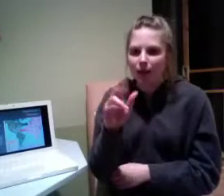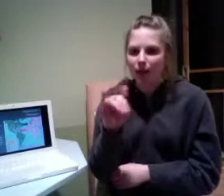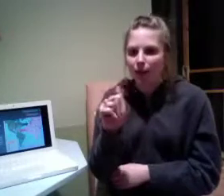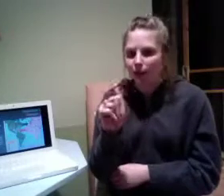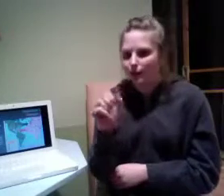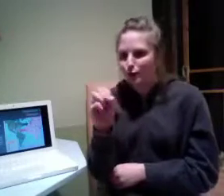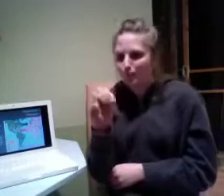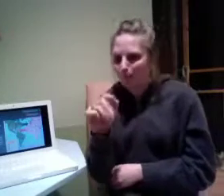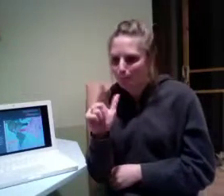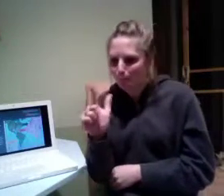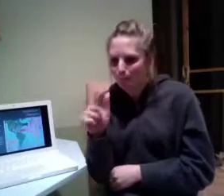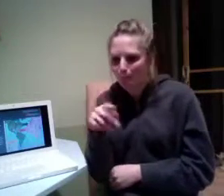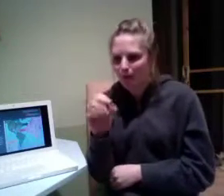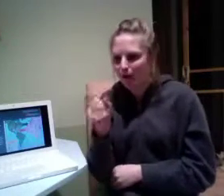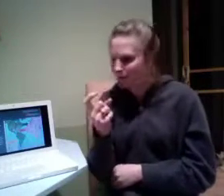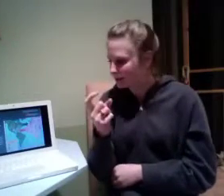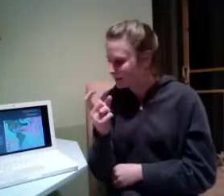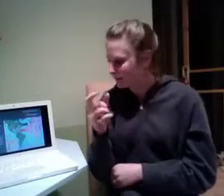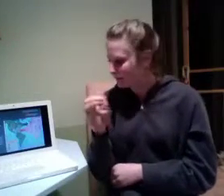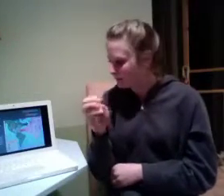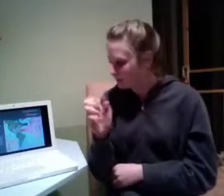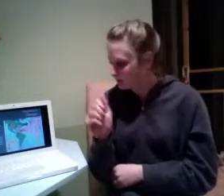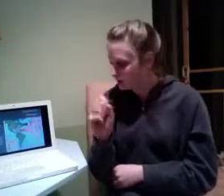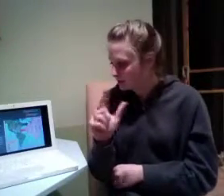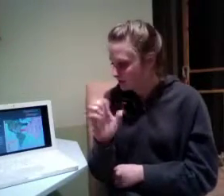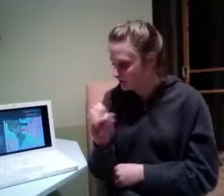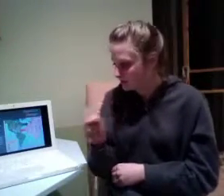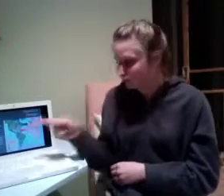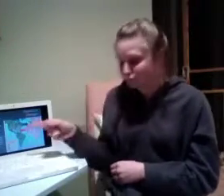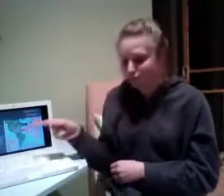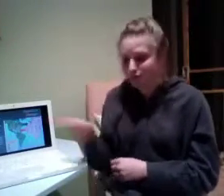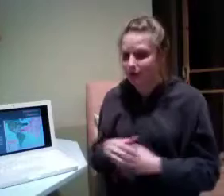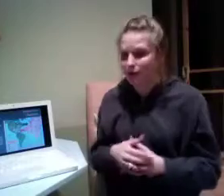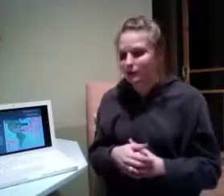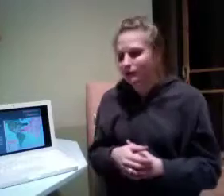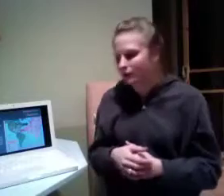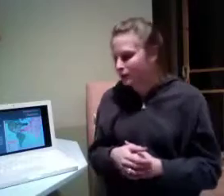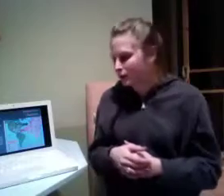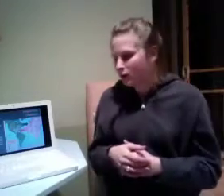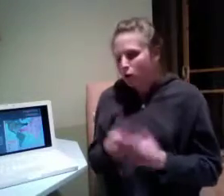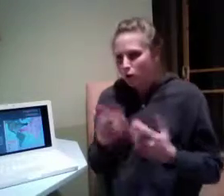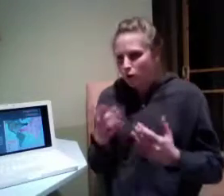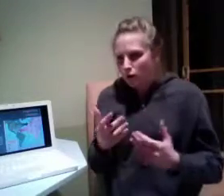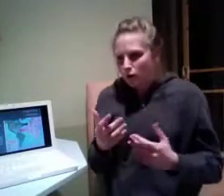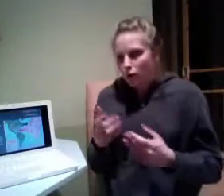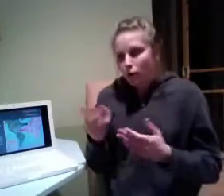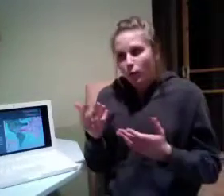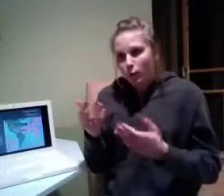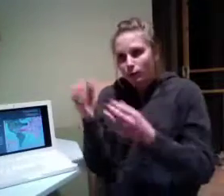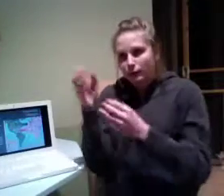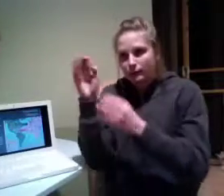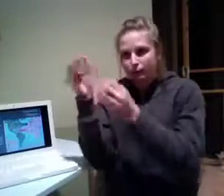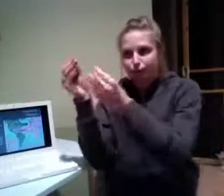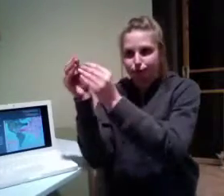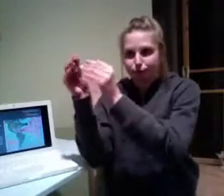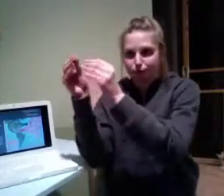from Europe and Africa to the Americas, the native population of the Americas aren't going to be